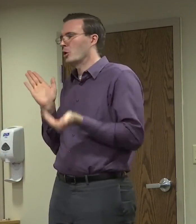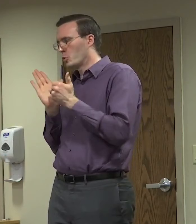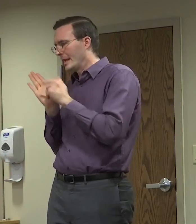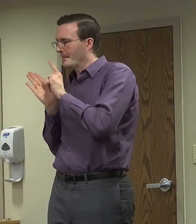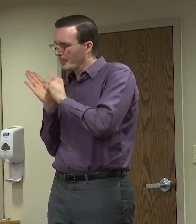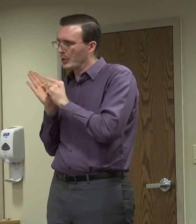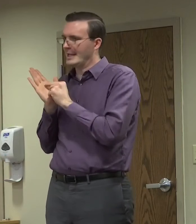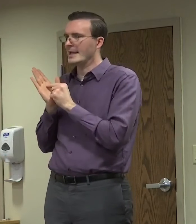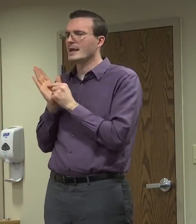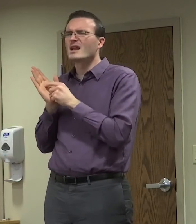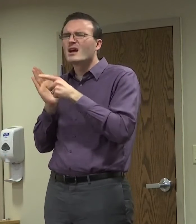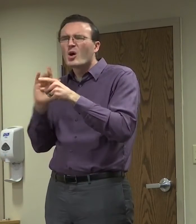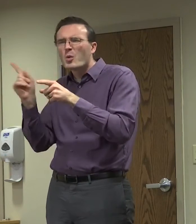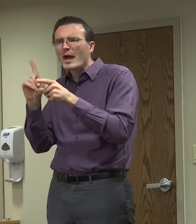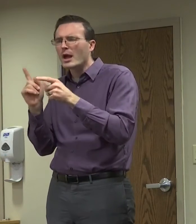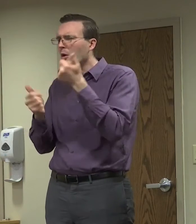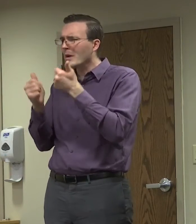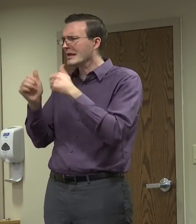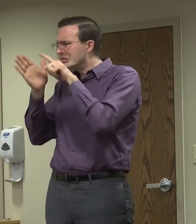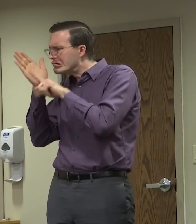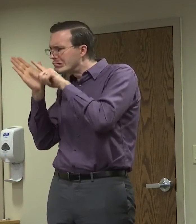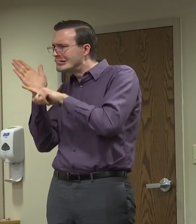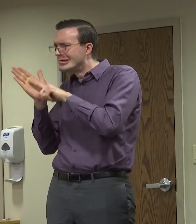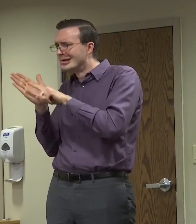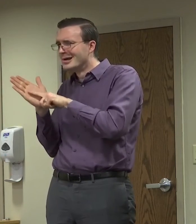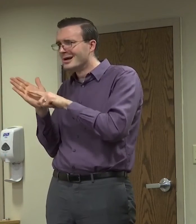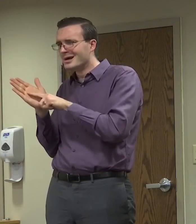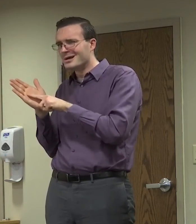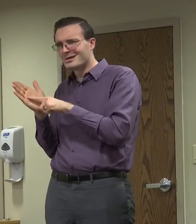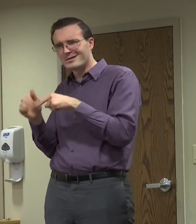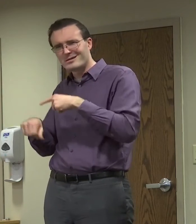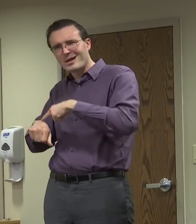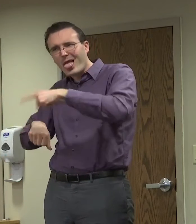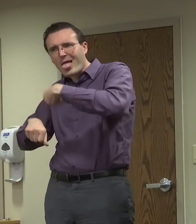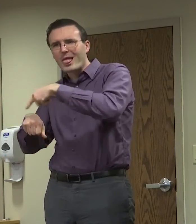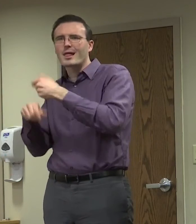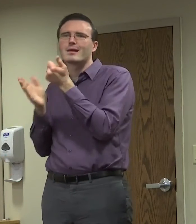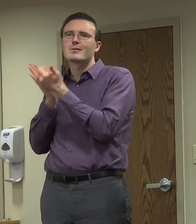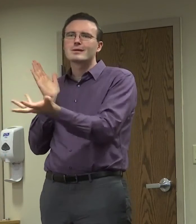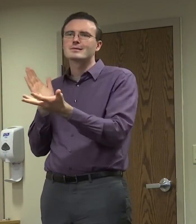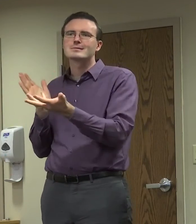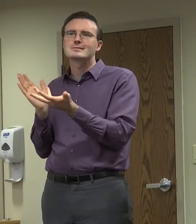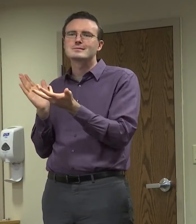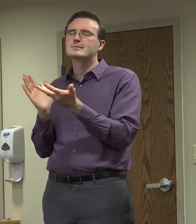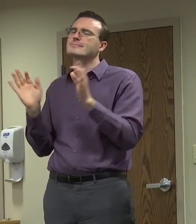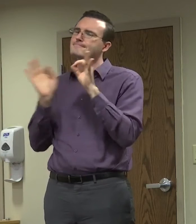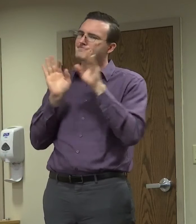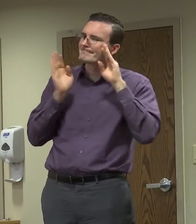second dose. So work with us on this so we can get more of our population vaccinated.